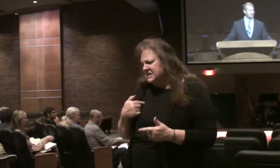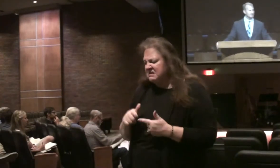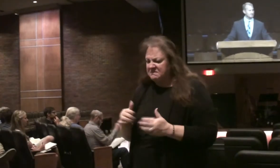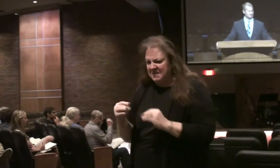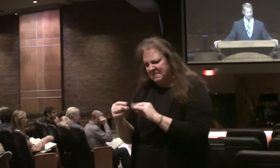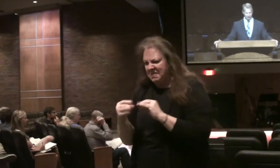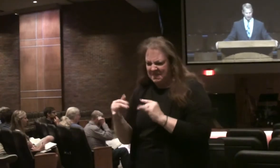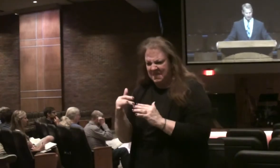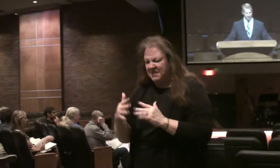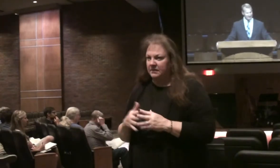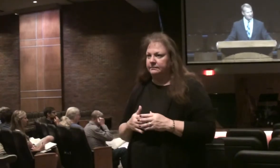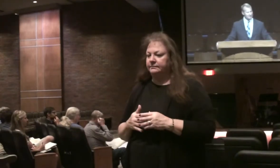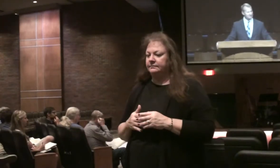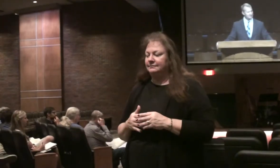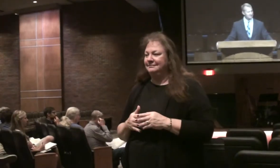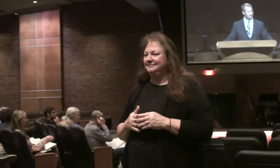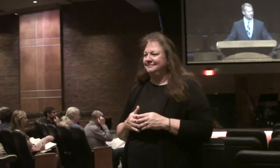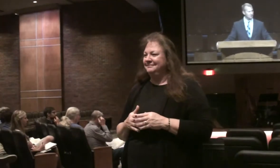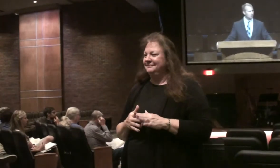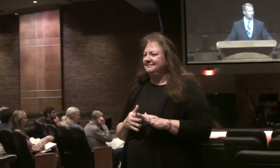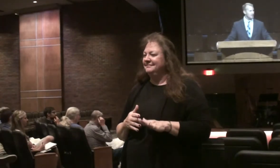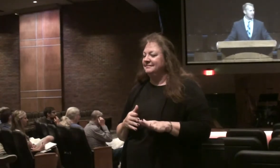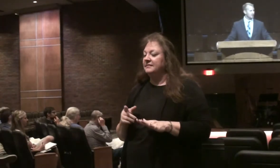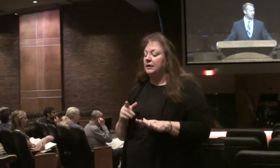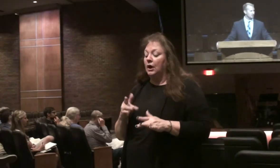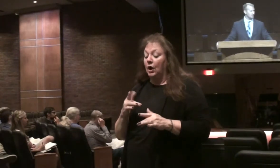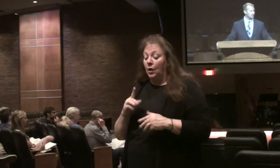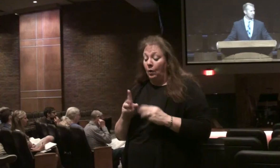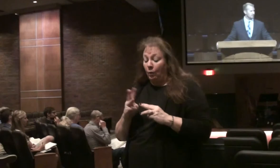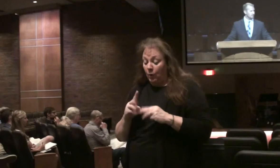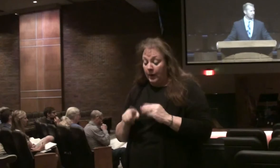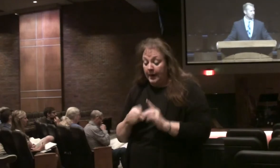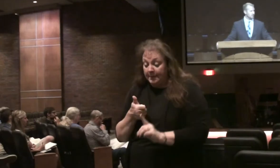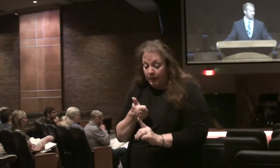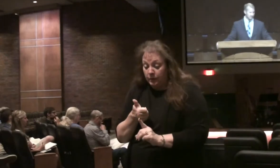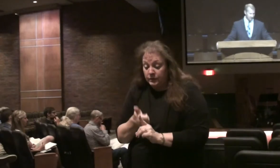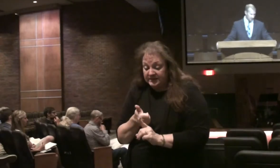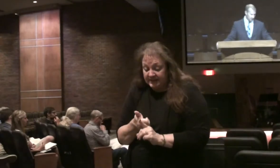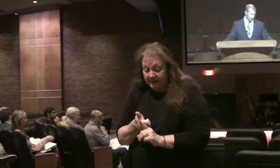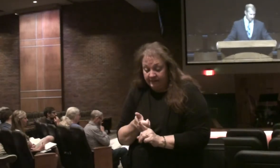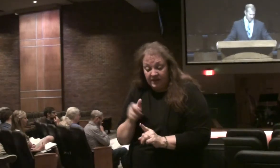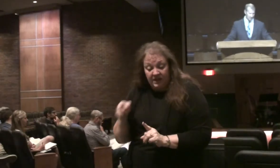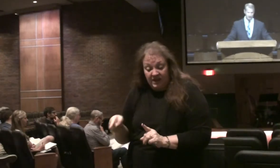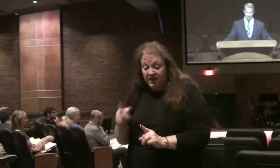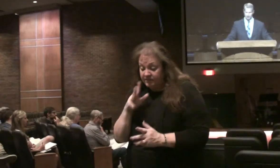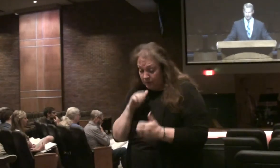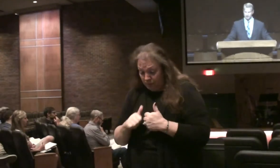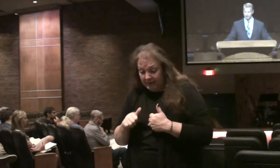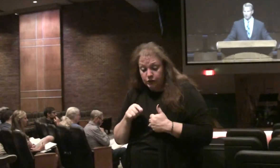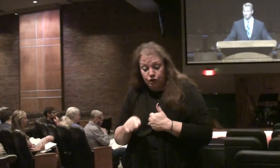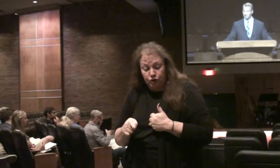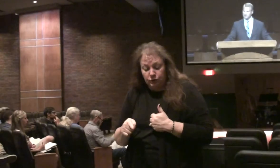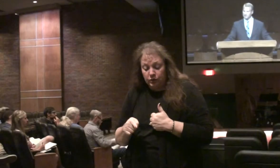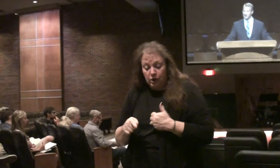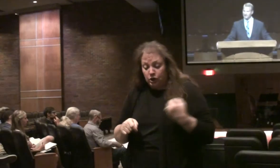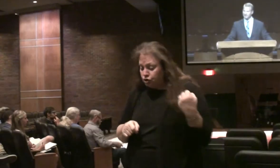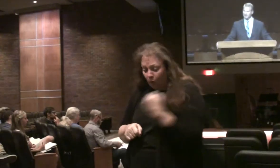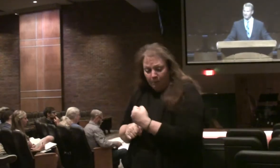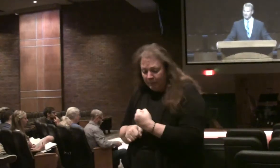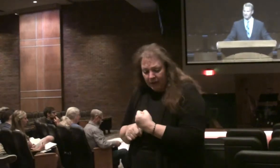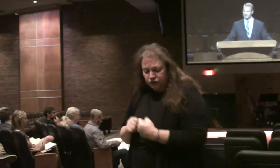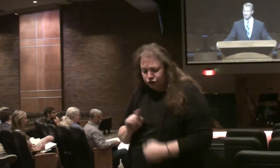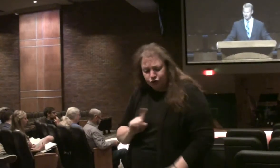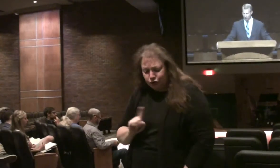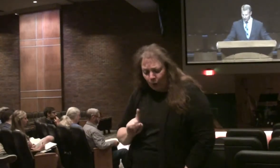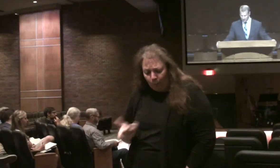did it. That isn't. You worry about you. Even if they were mean to you, don't punch them back in the